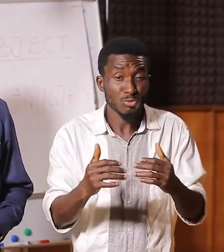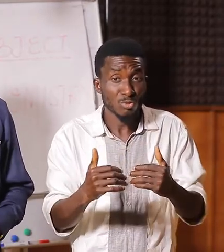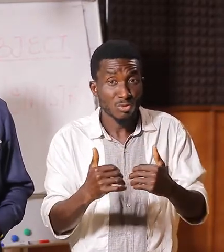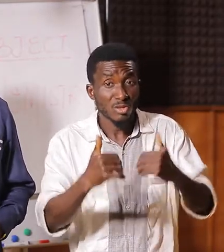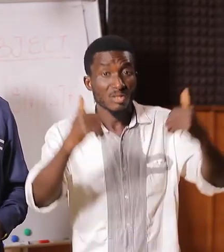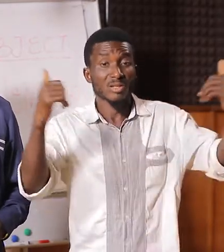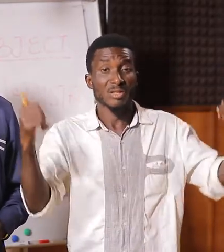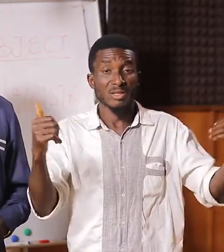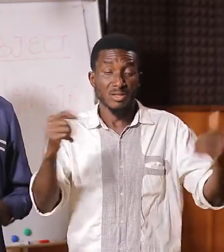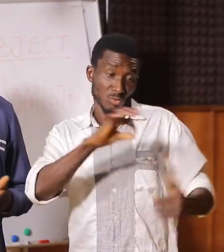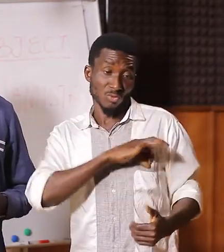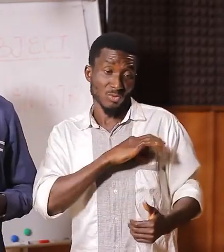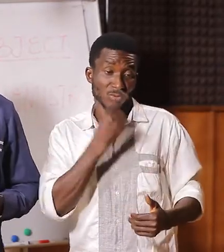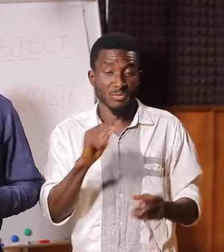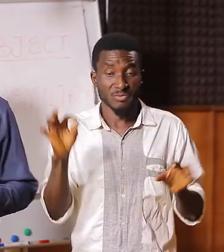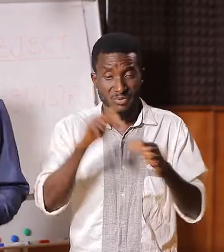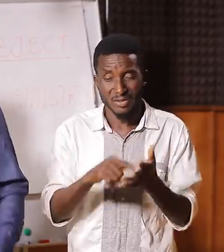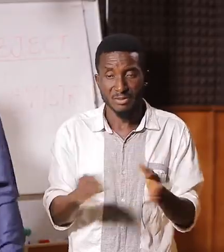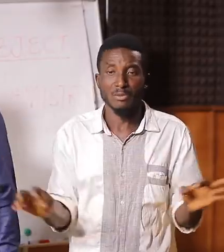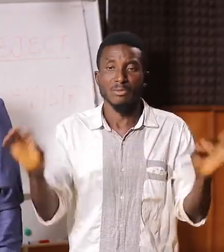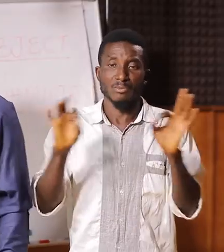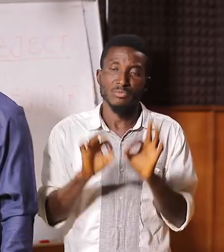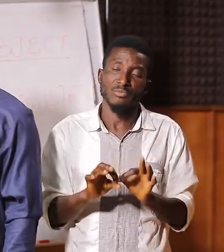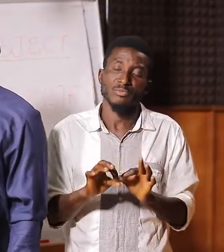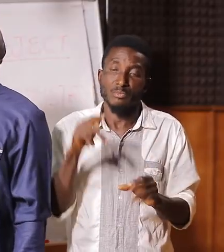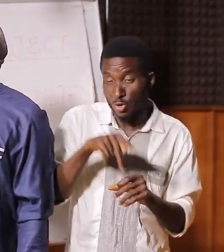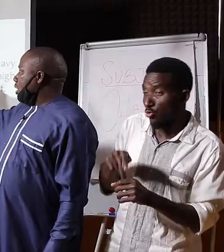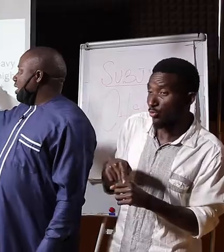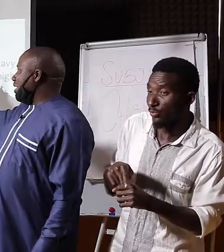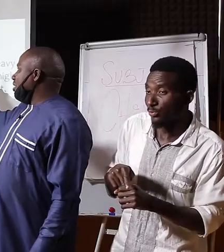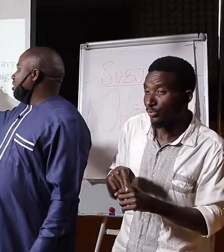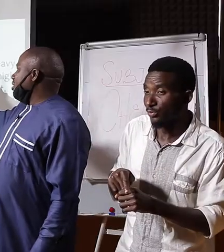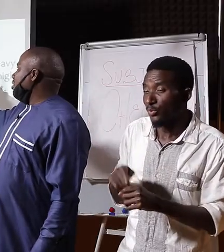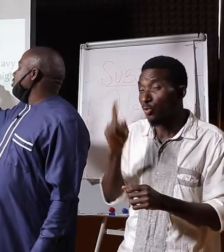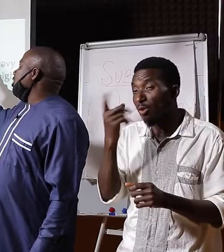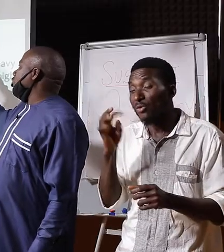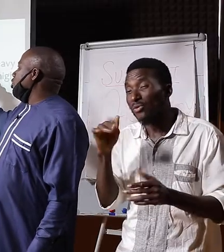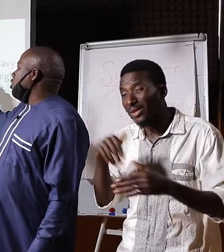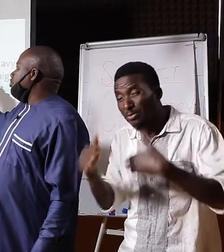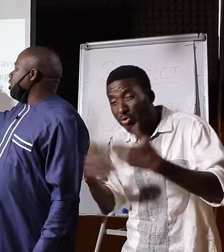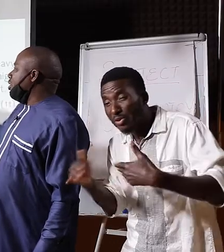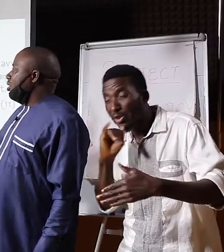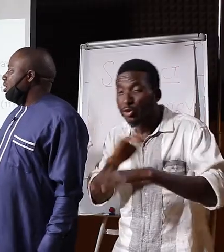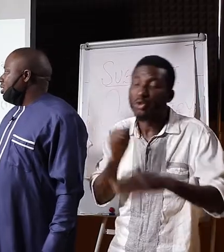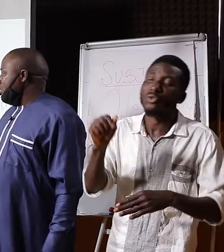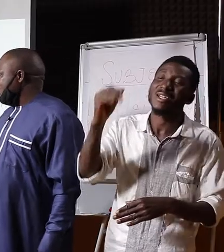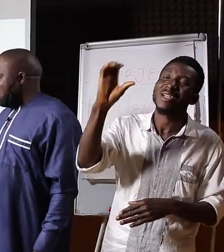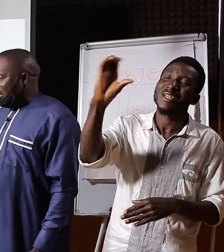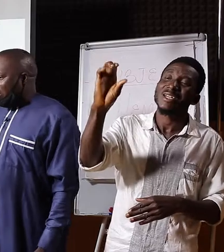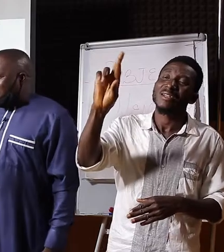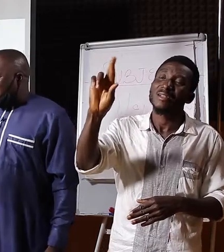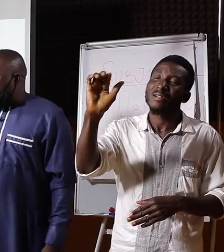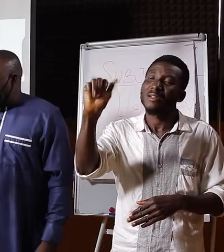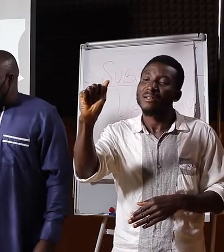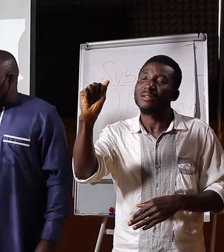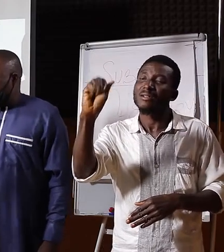quantity of this petroleum product. One of these processes is called cracking of petroleum product. It is carried